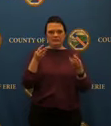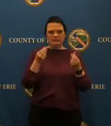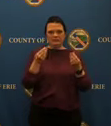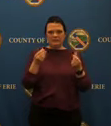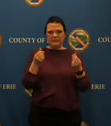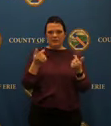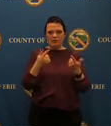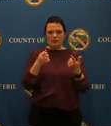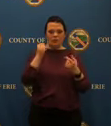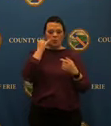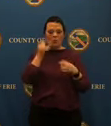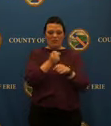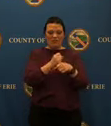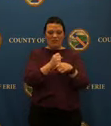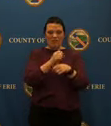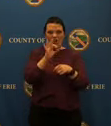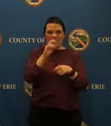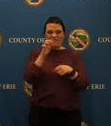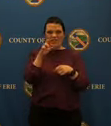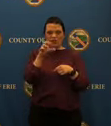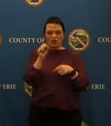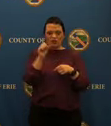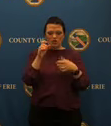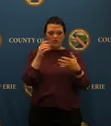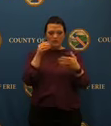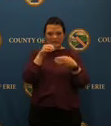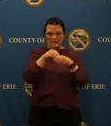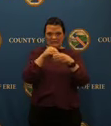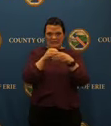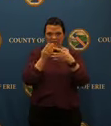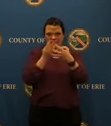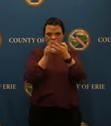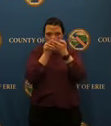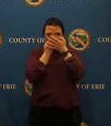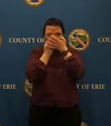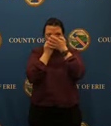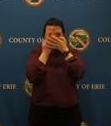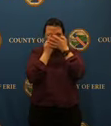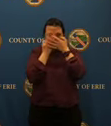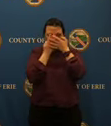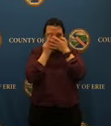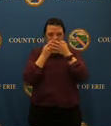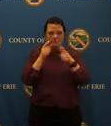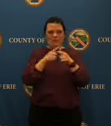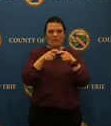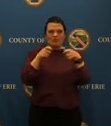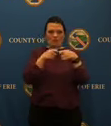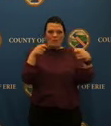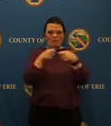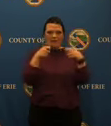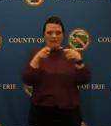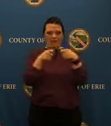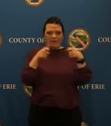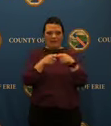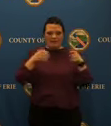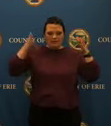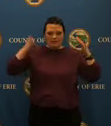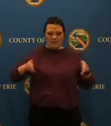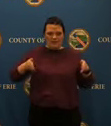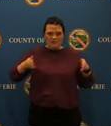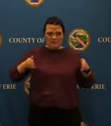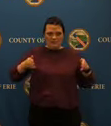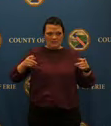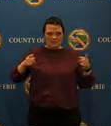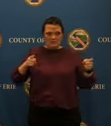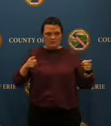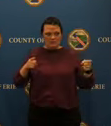help filter out the particles in the air. And so you want to put a rubber band on each end, and then you can slide